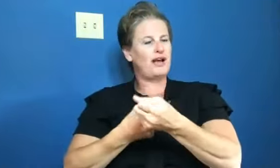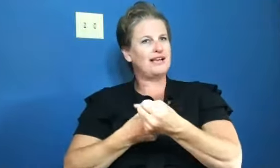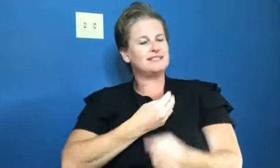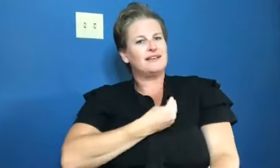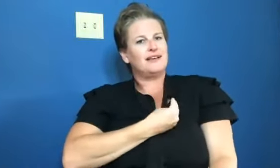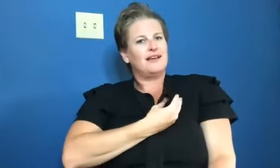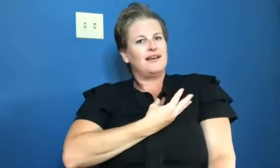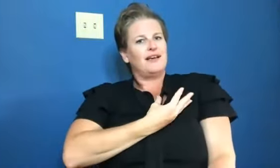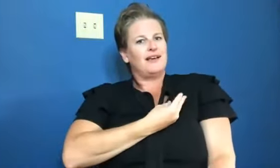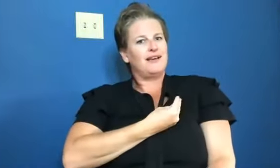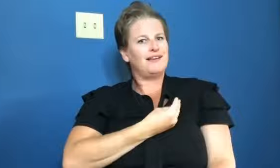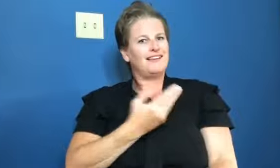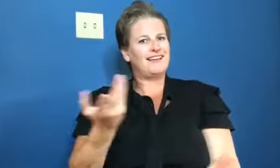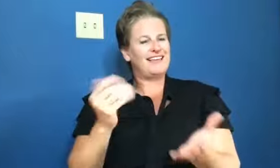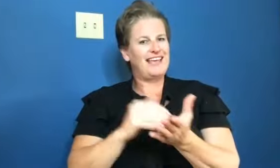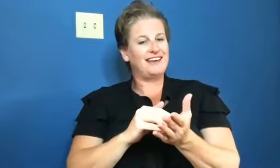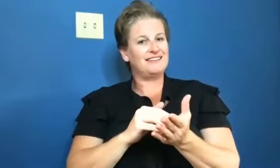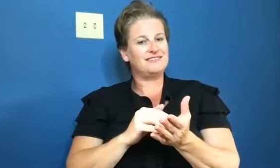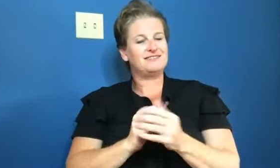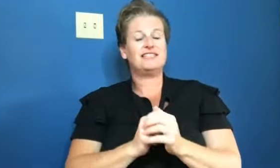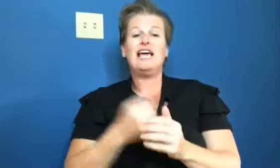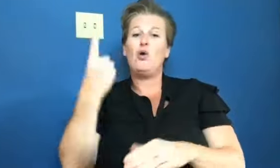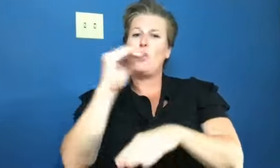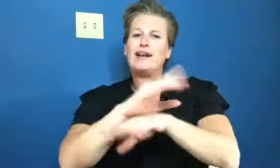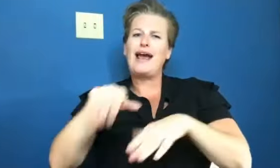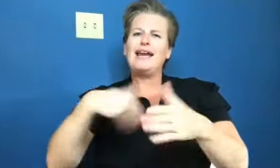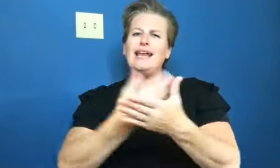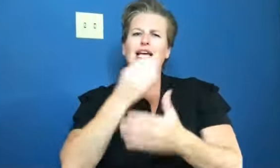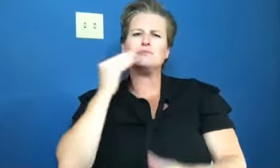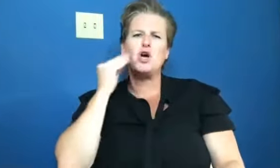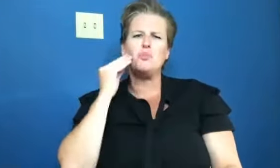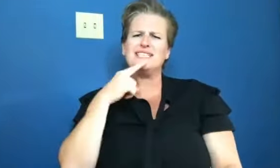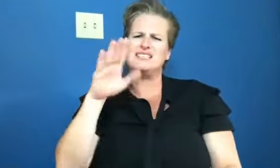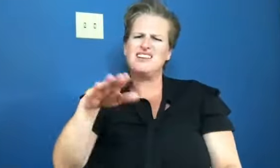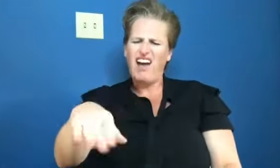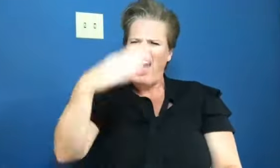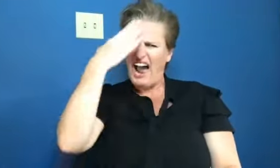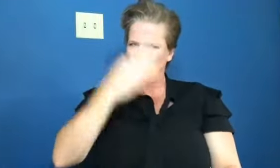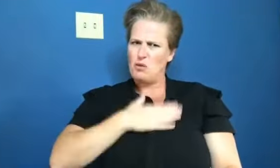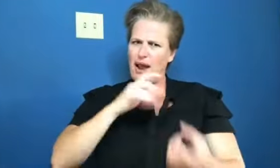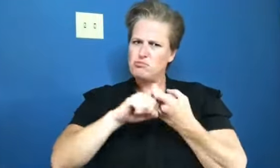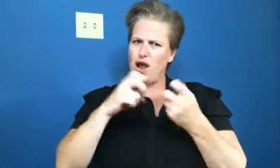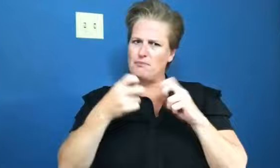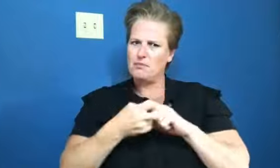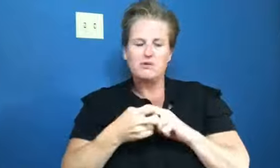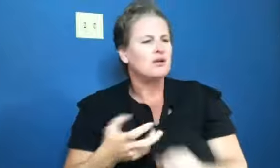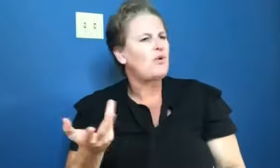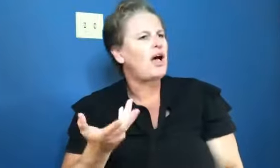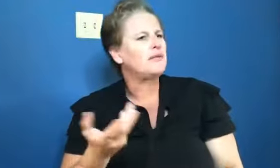night he comes home and it's funny. He said, Catherine, you know, I know what my problem is. And I said, what is that, babe? And he says, my problem is whiskey and